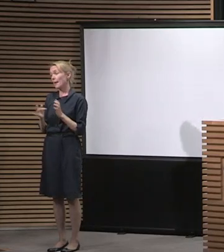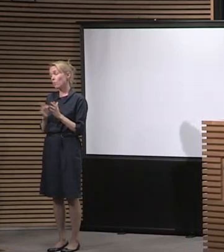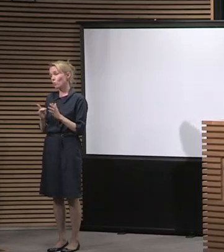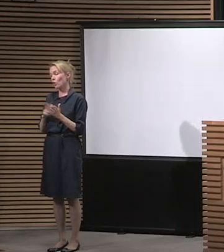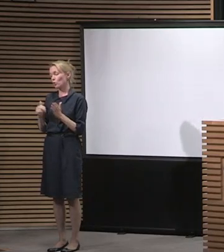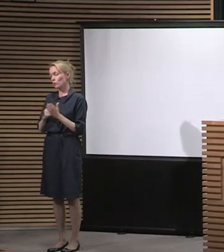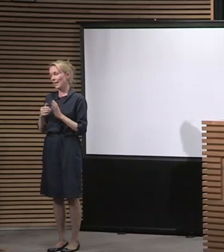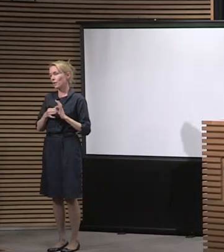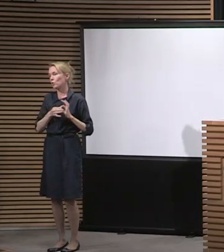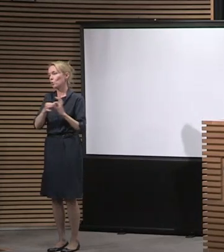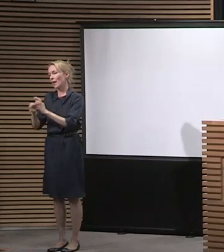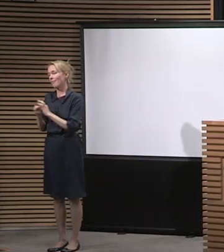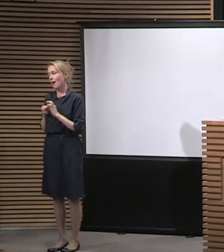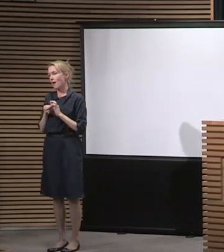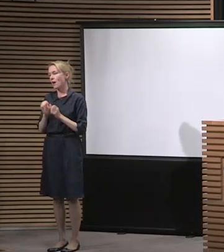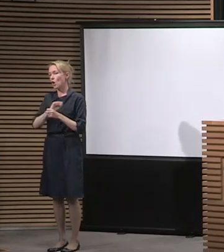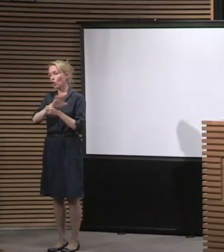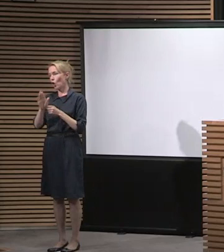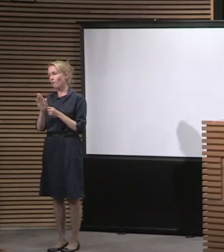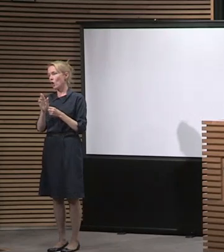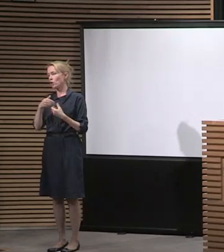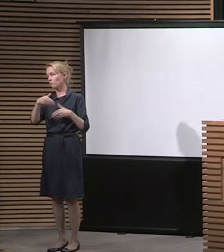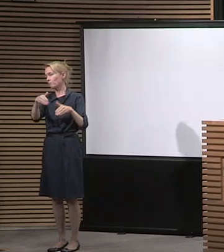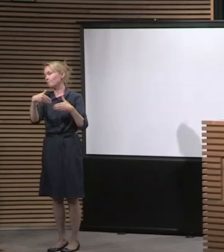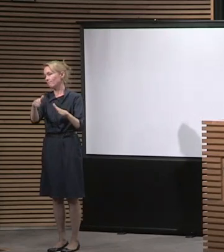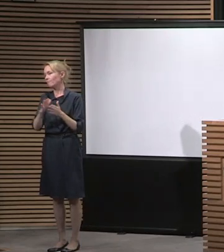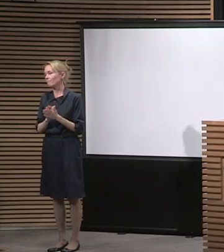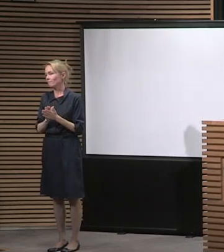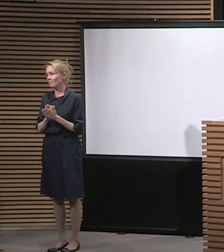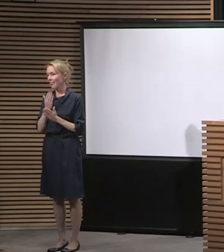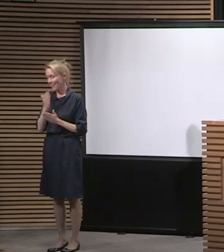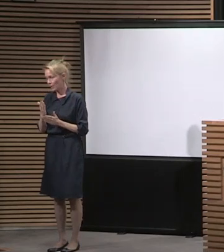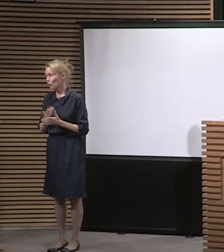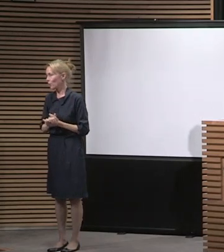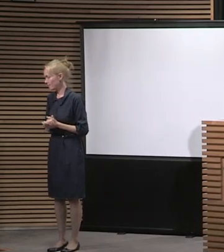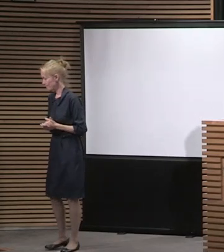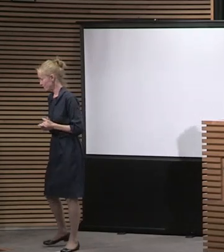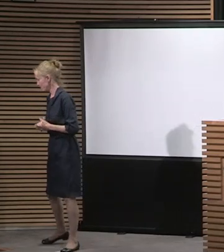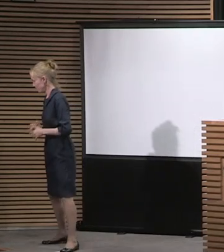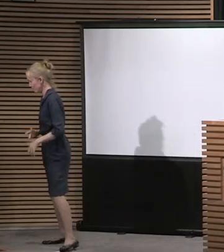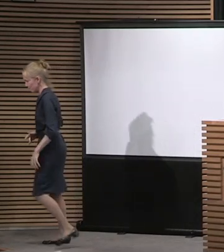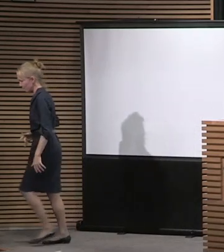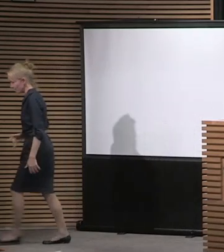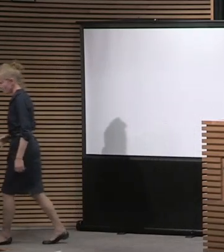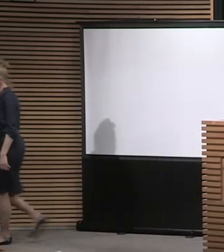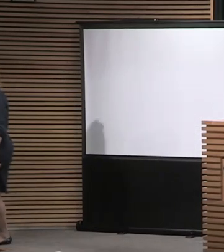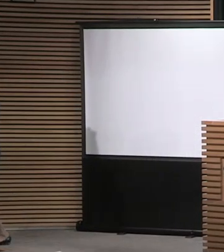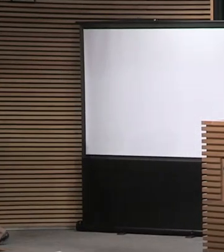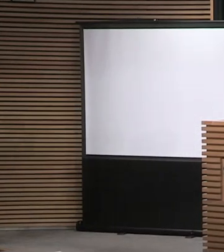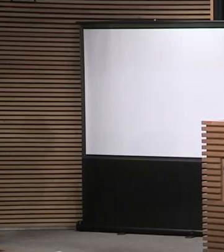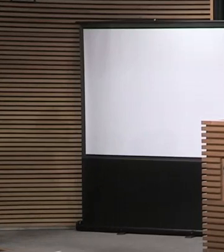stay united in the fight against COVID-19. Thank you. Dr Bloomfield, on the modelling. Can I ask you about